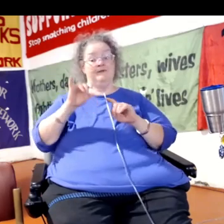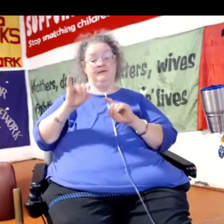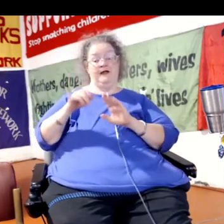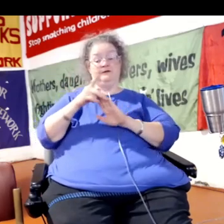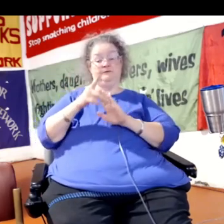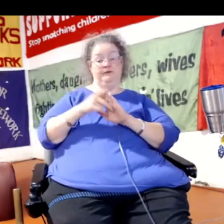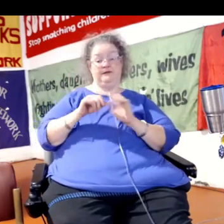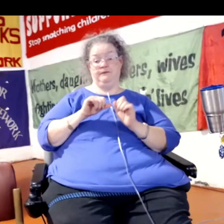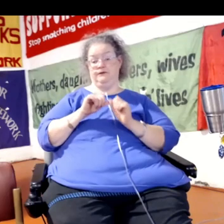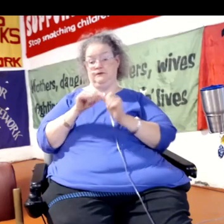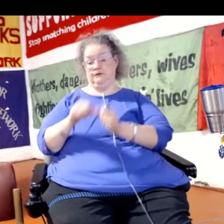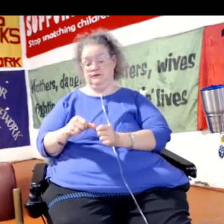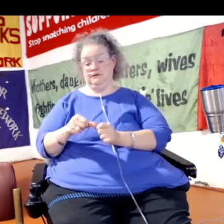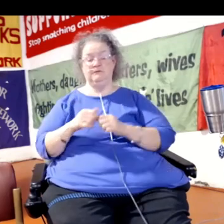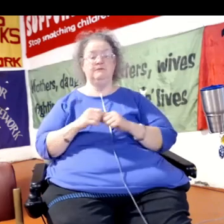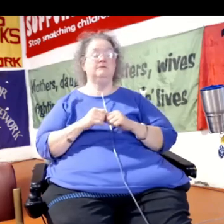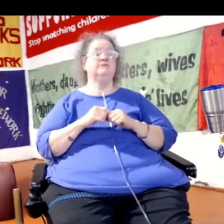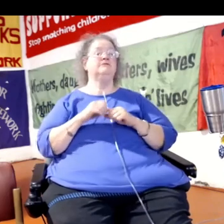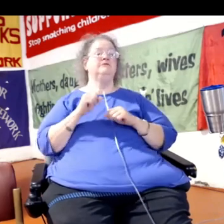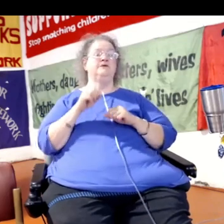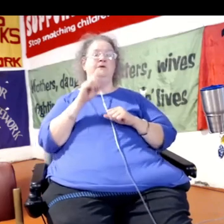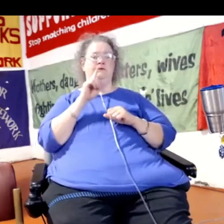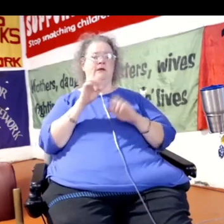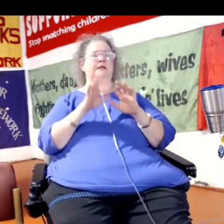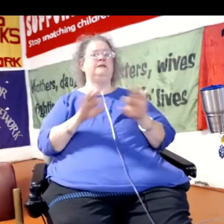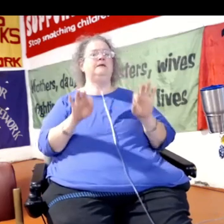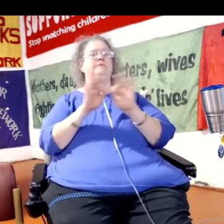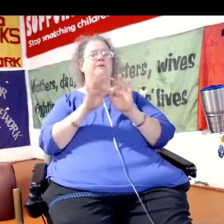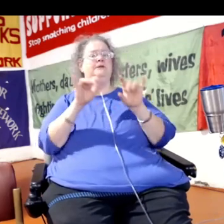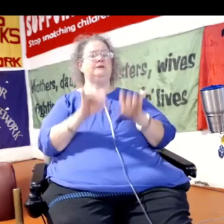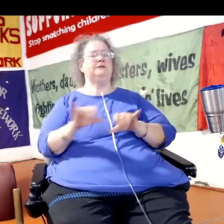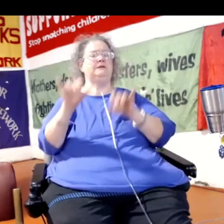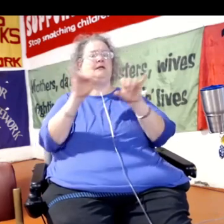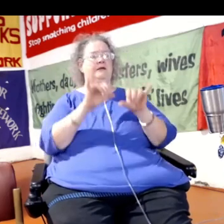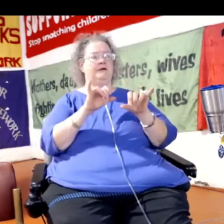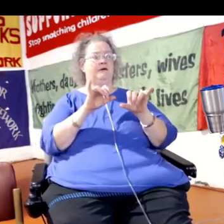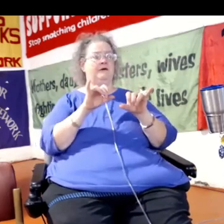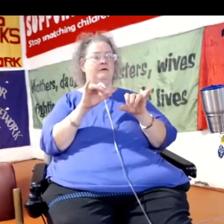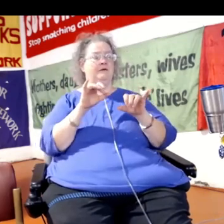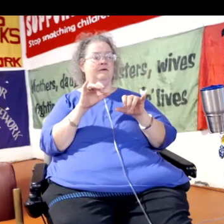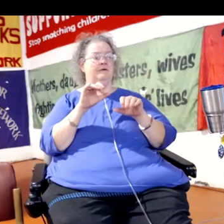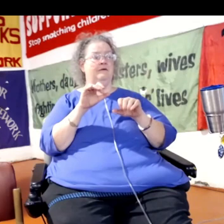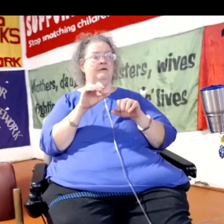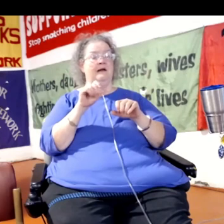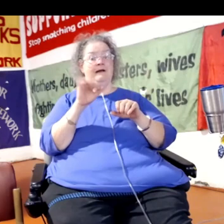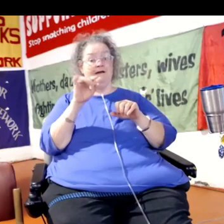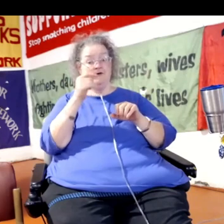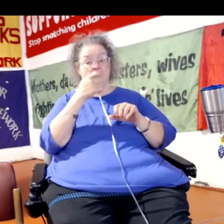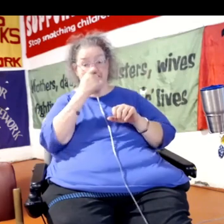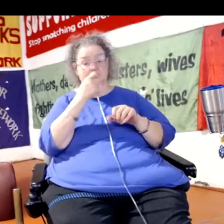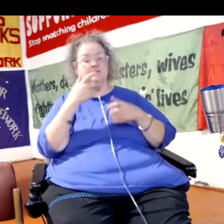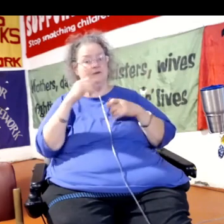So it really is an important standard. And just in case people are interested, we are still getting it